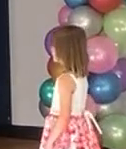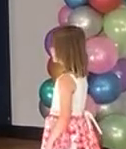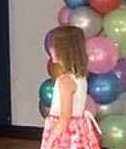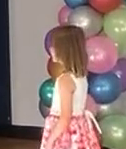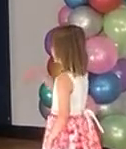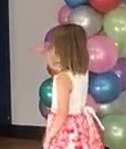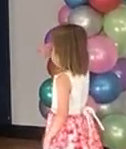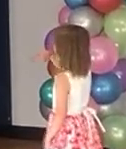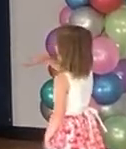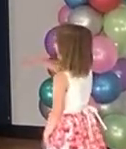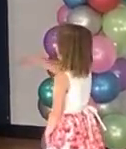your favorite pet?